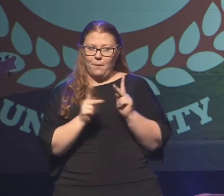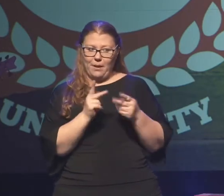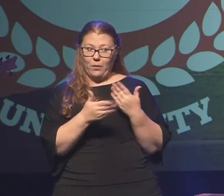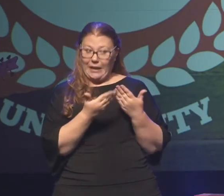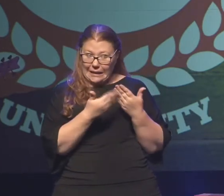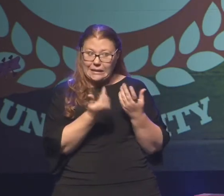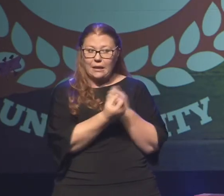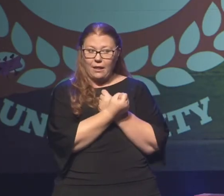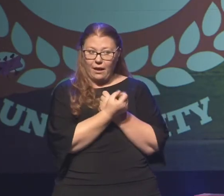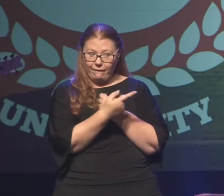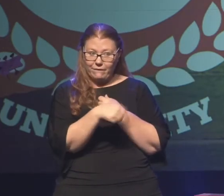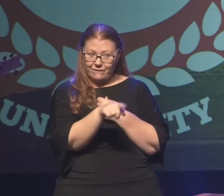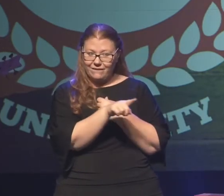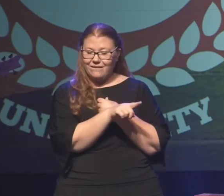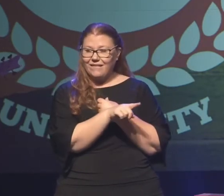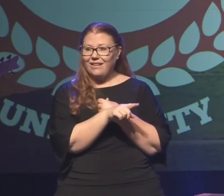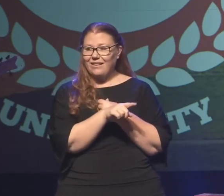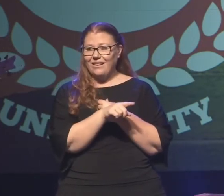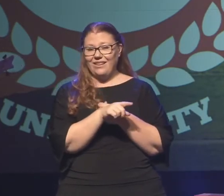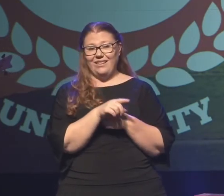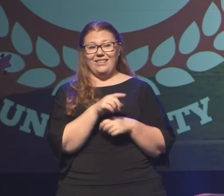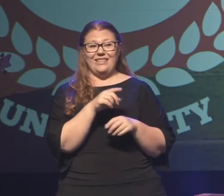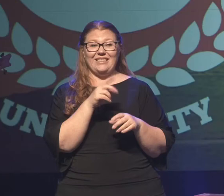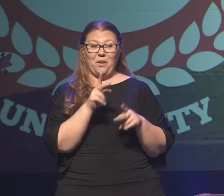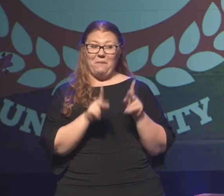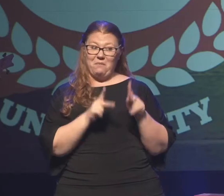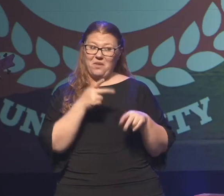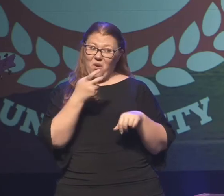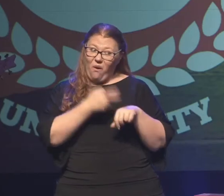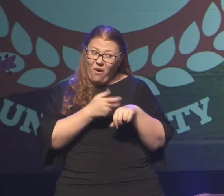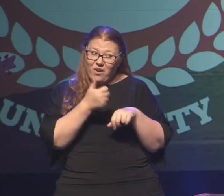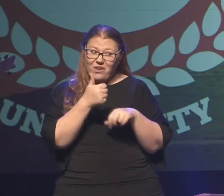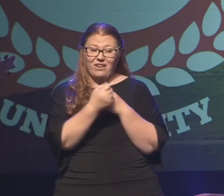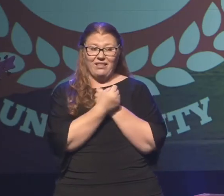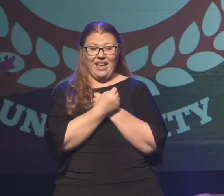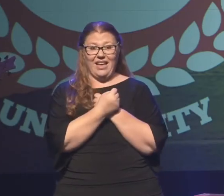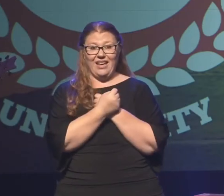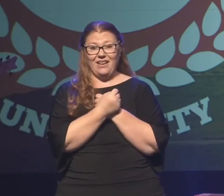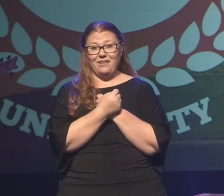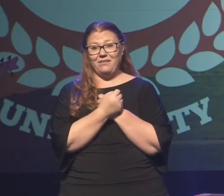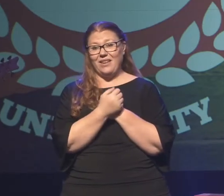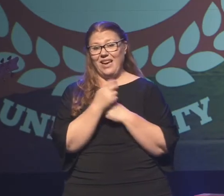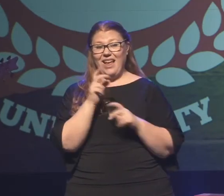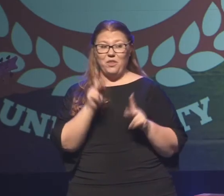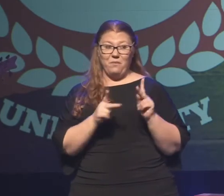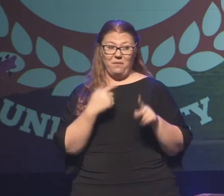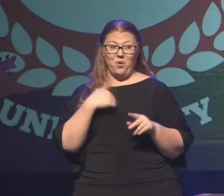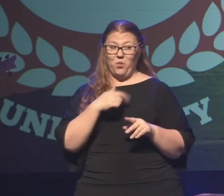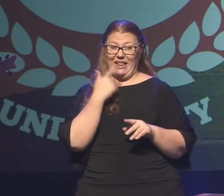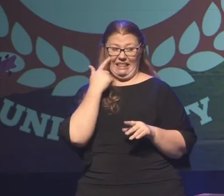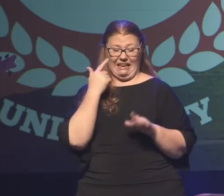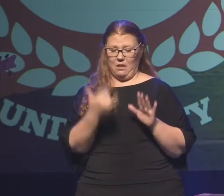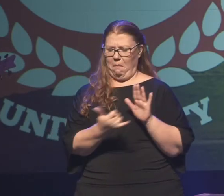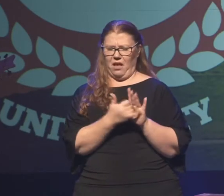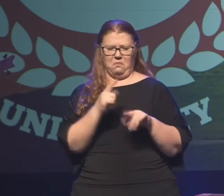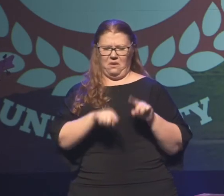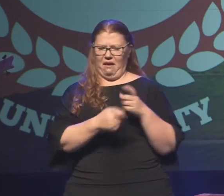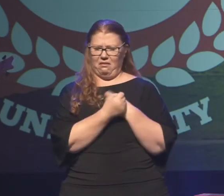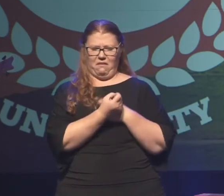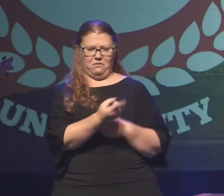love, at those who are difficult to love, and even those that we find impossible to love.